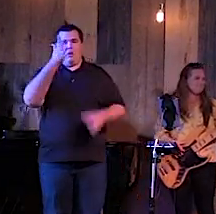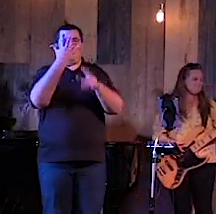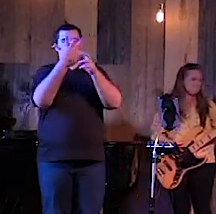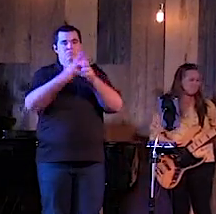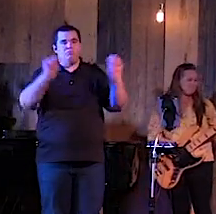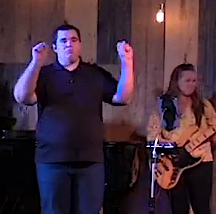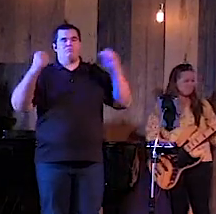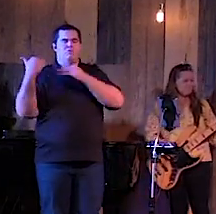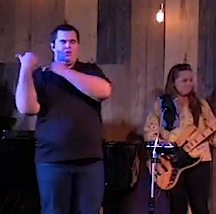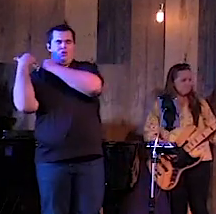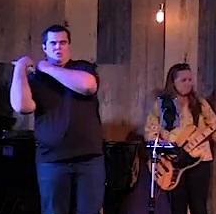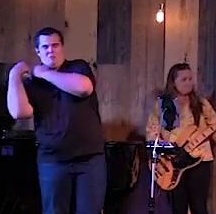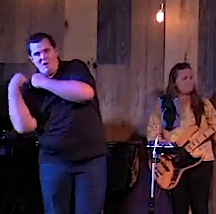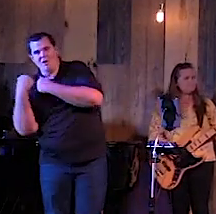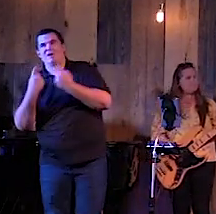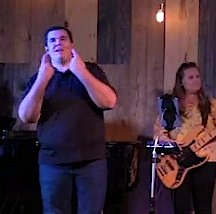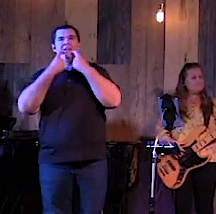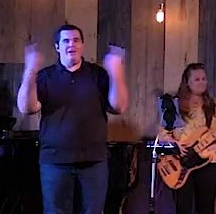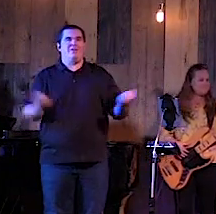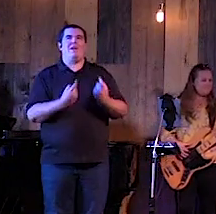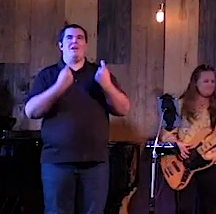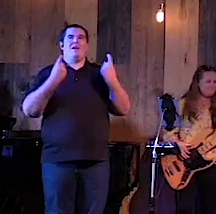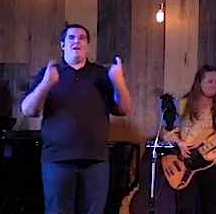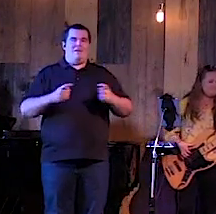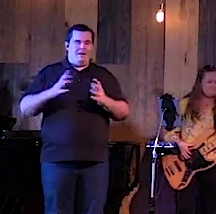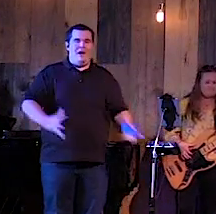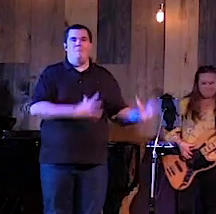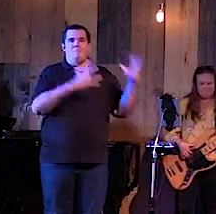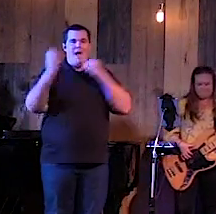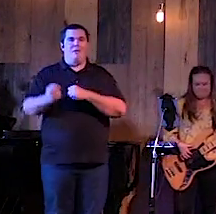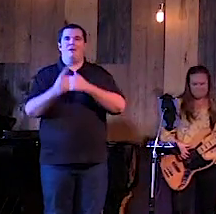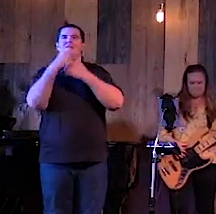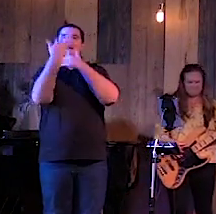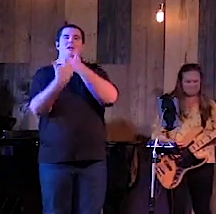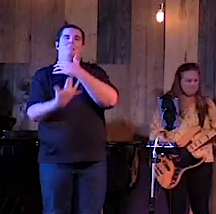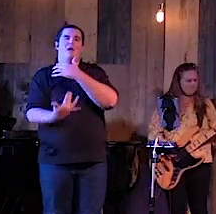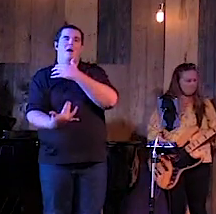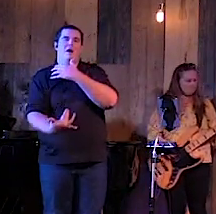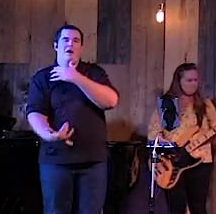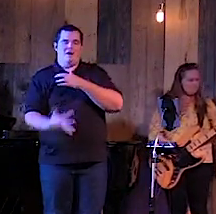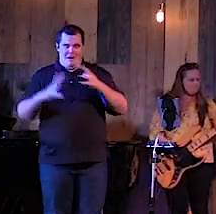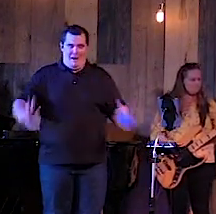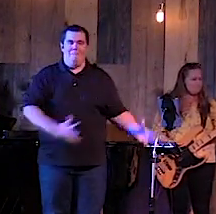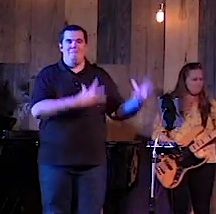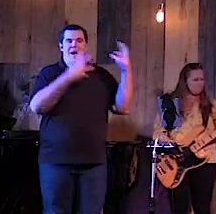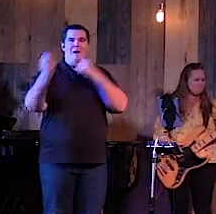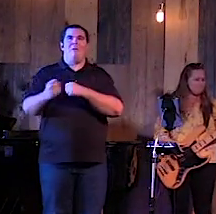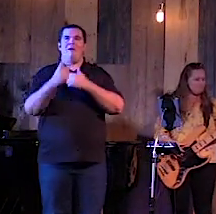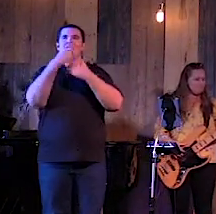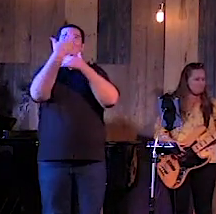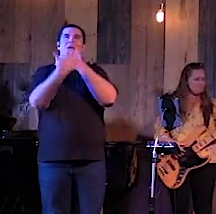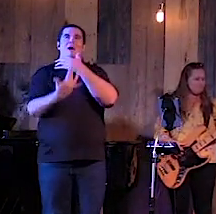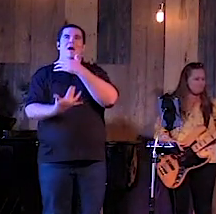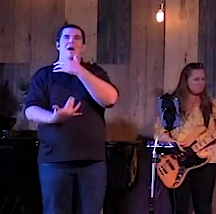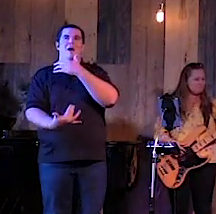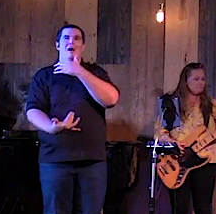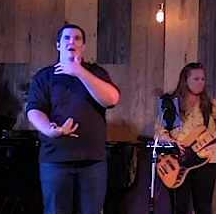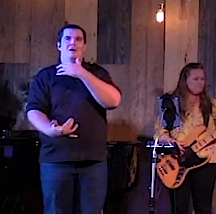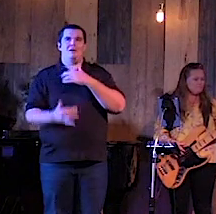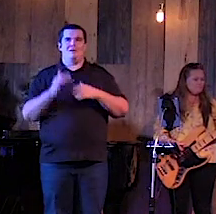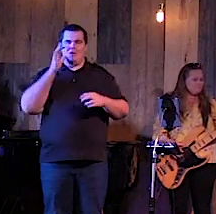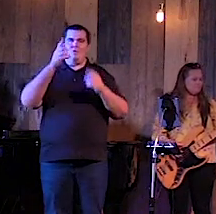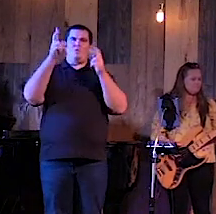Would you be free from your burden of sin? The power in the blood, power in the